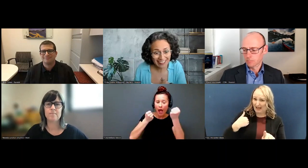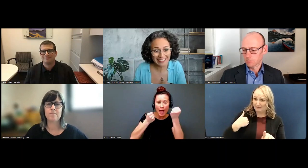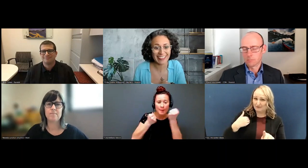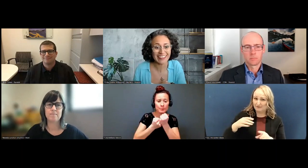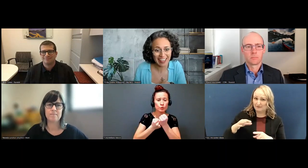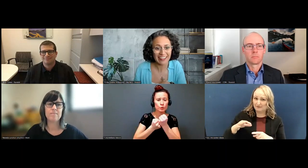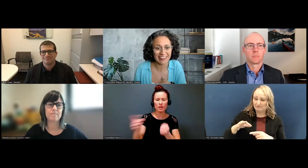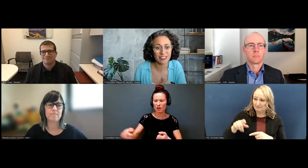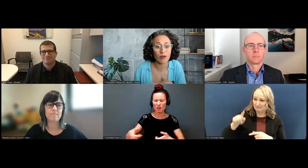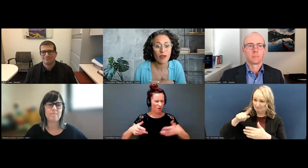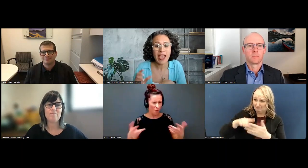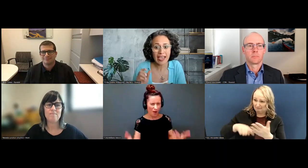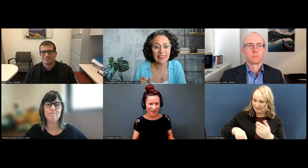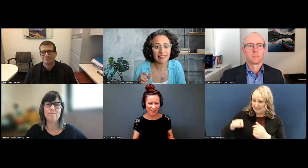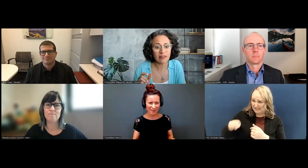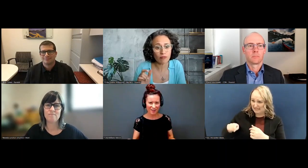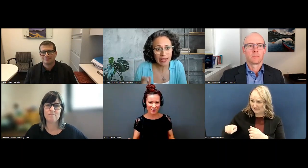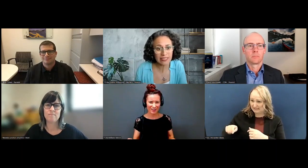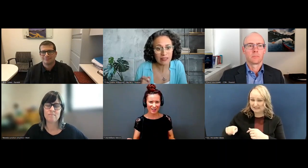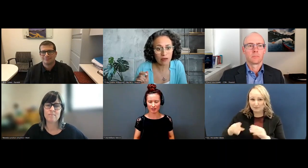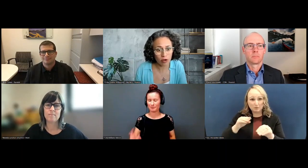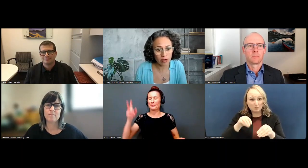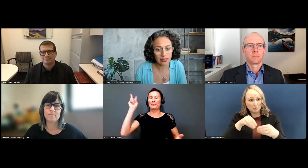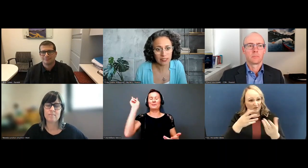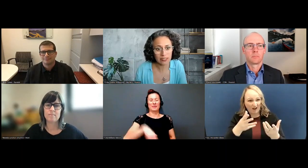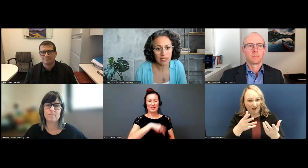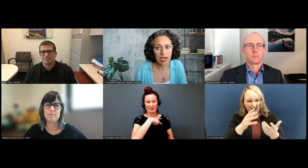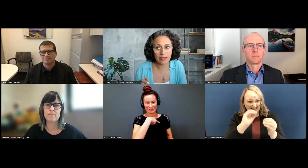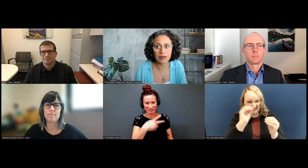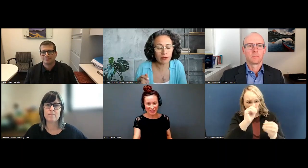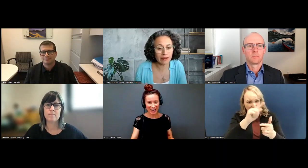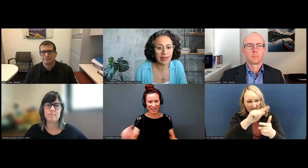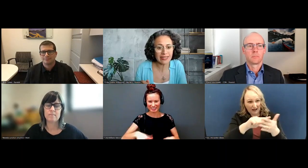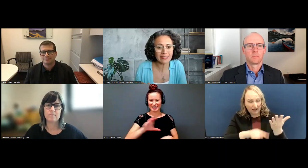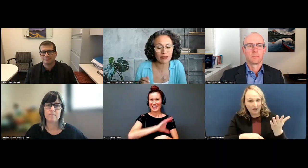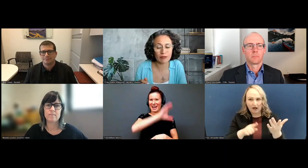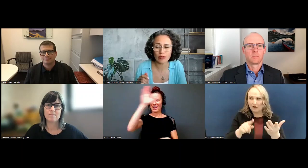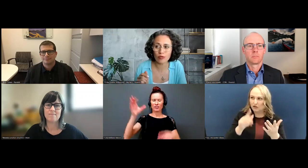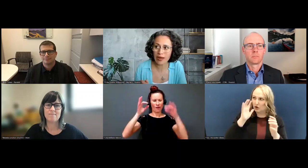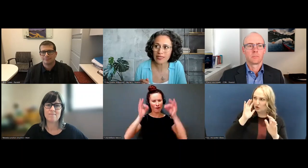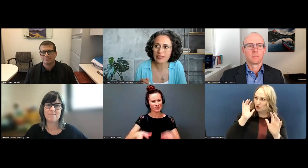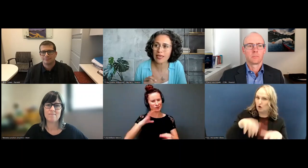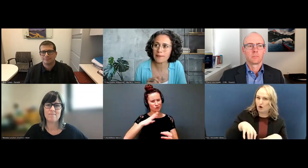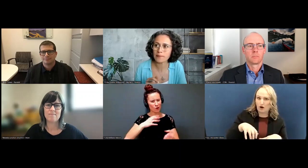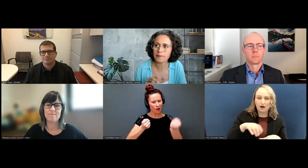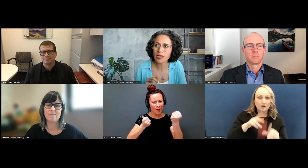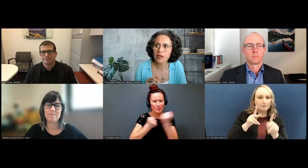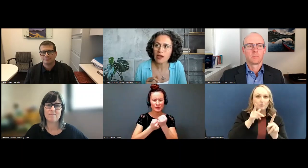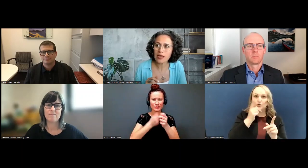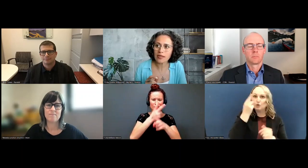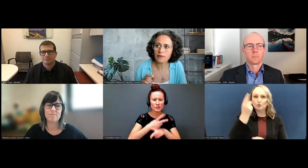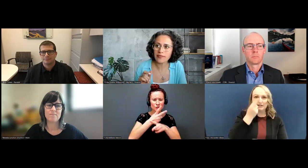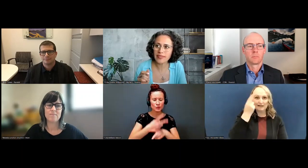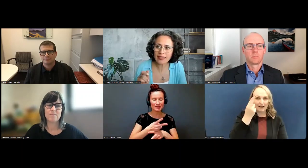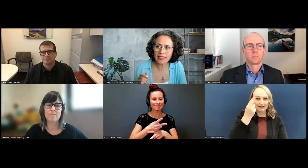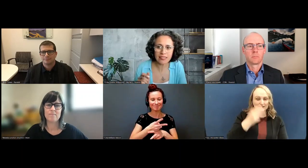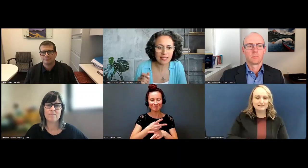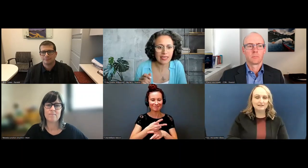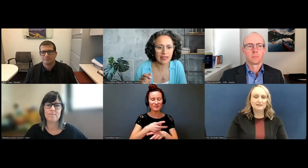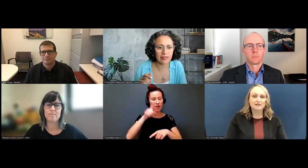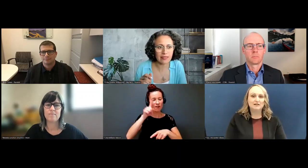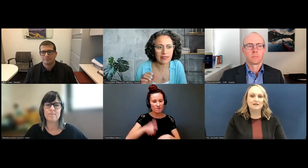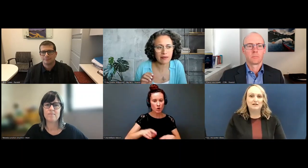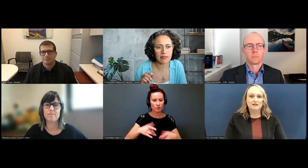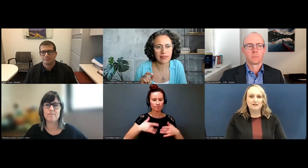like, yes, exactly. So I think they're raising the awareness. I think needs to raise them kind of that